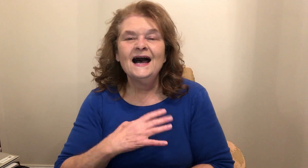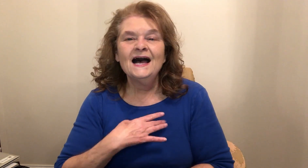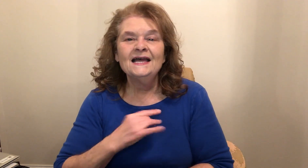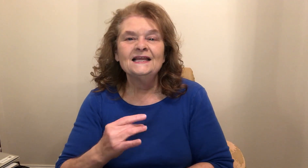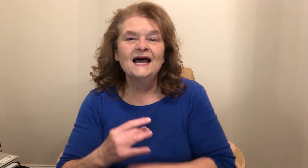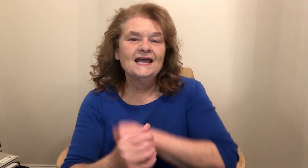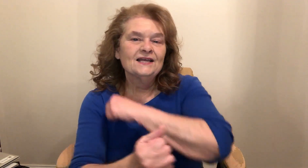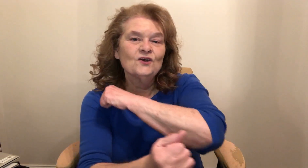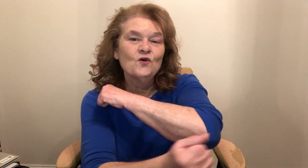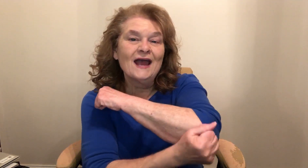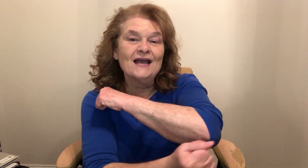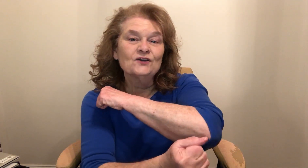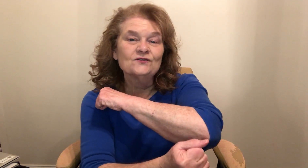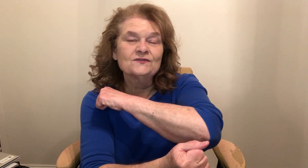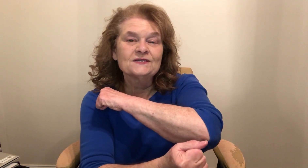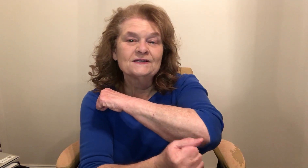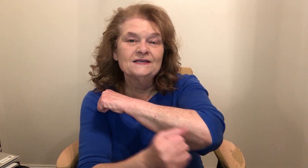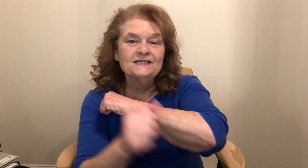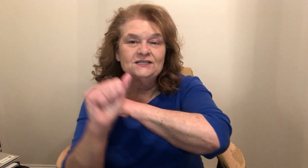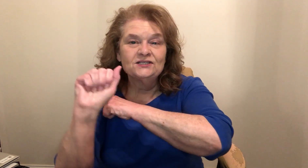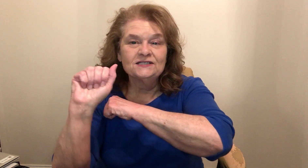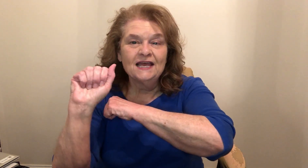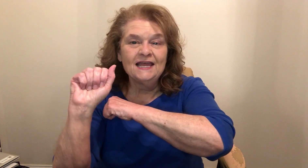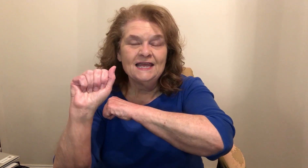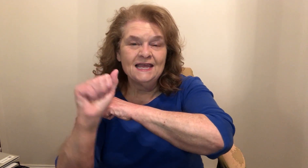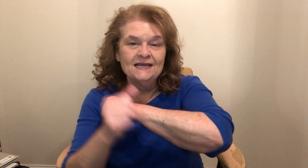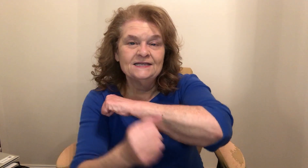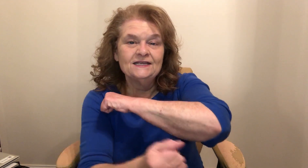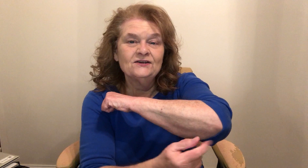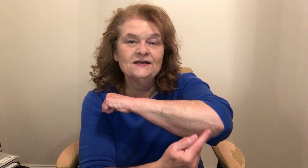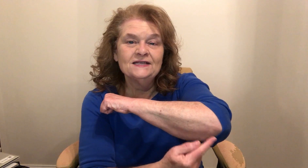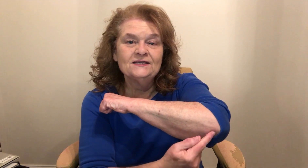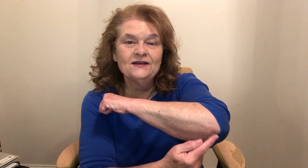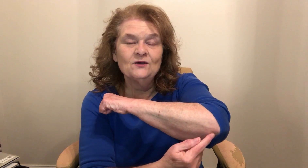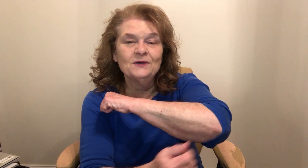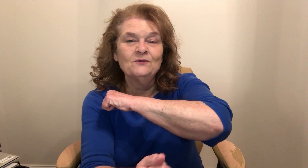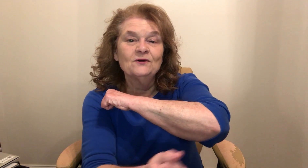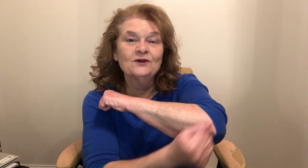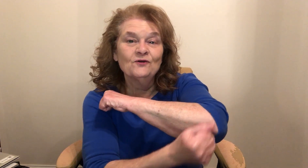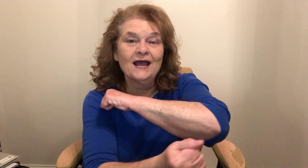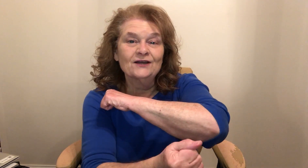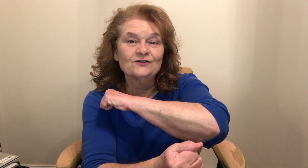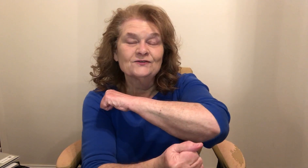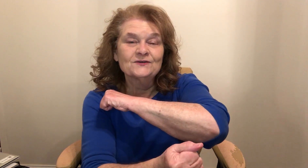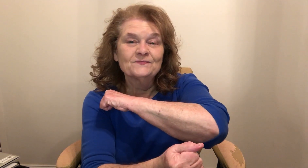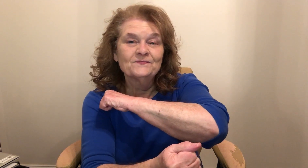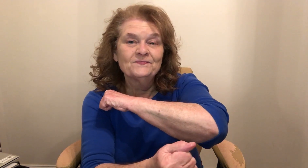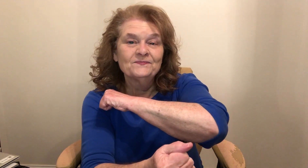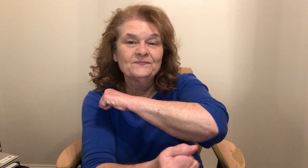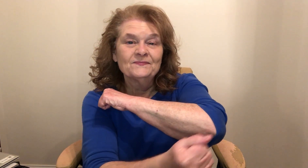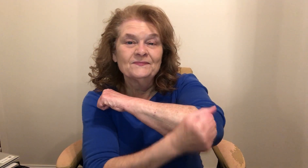I like crackers. This is just the A hand, and you're hitting your elbow. Crackers.